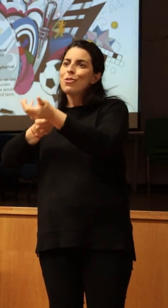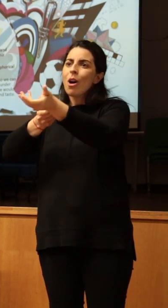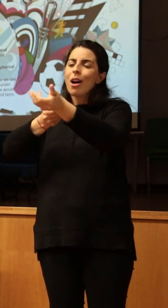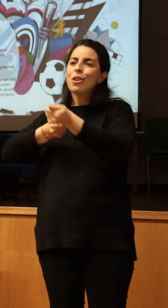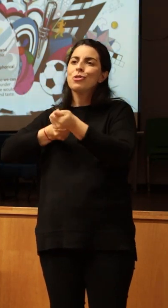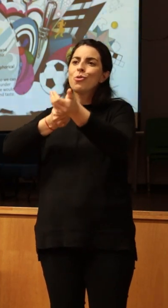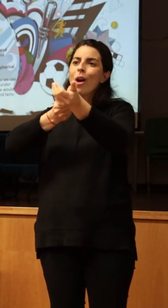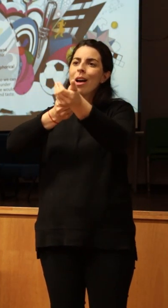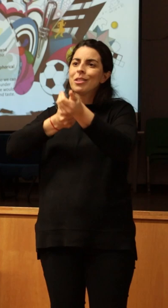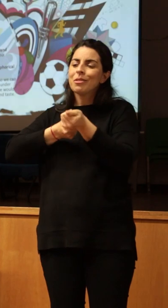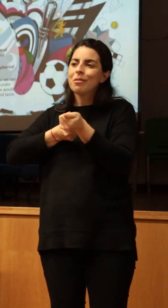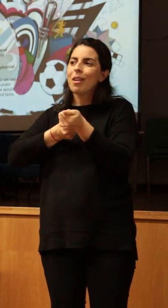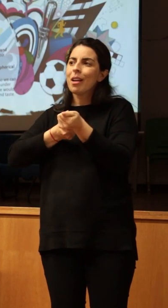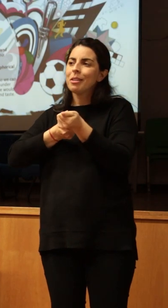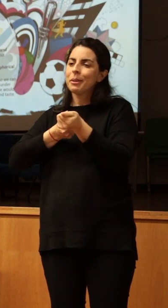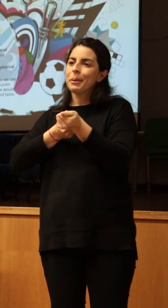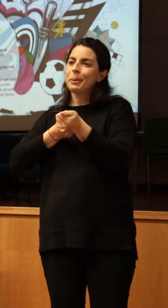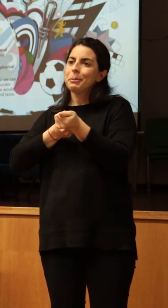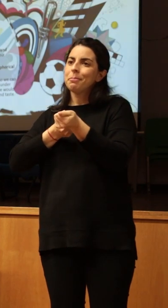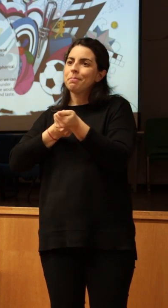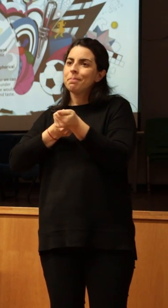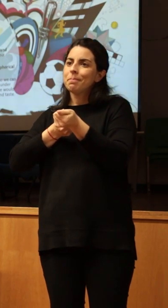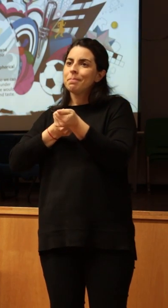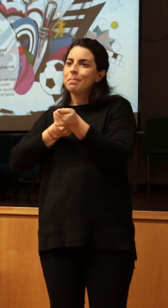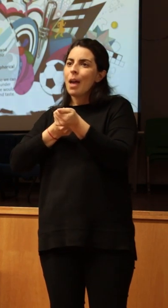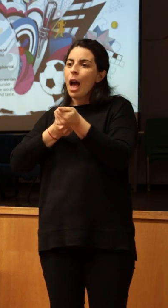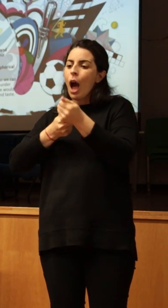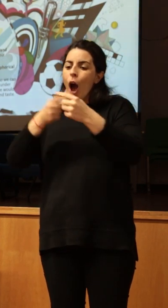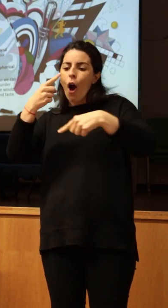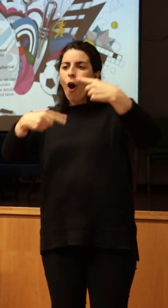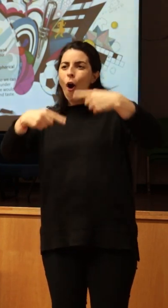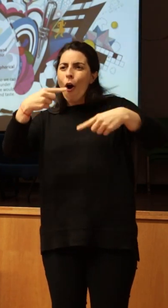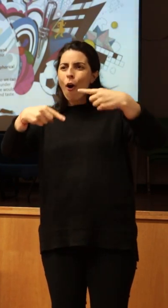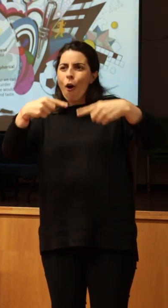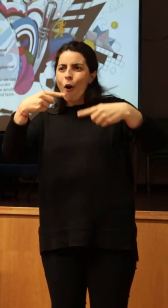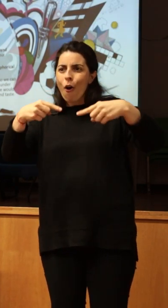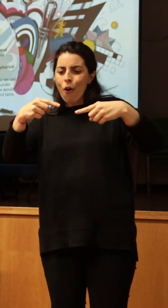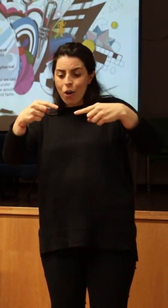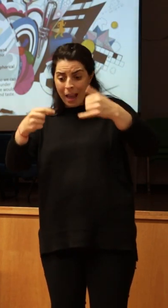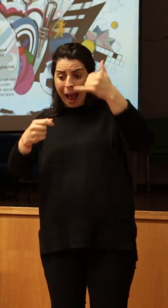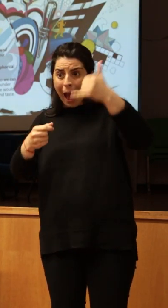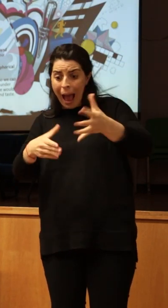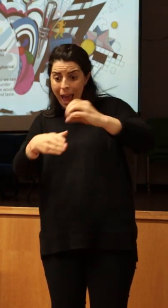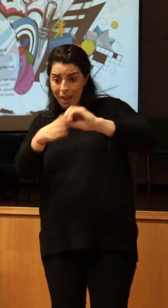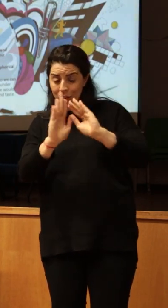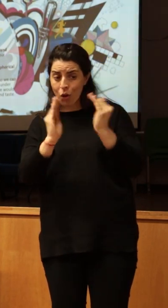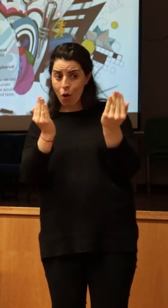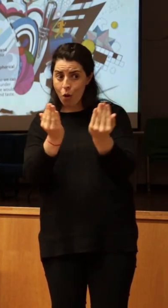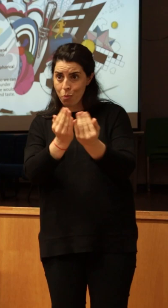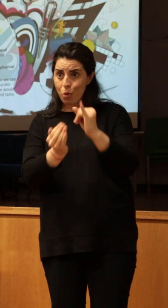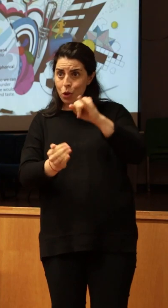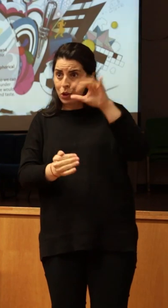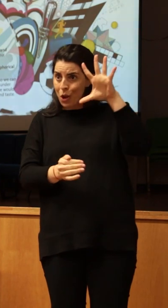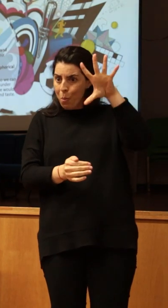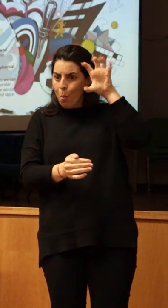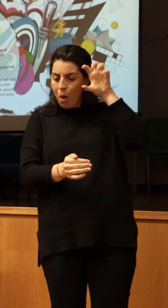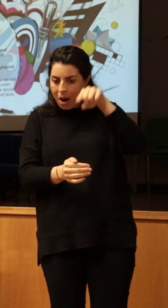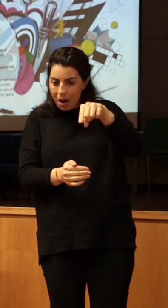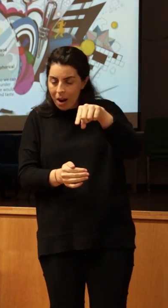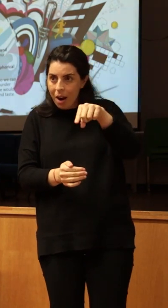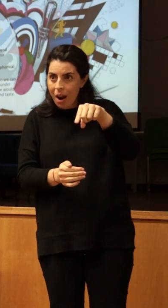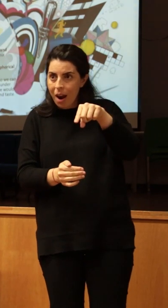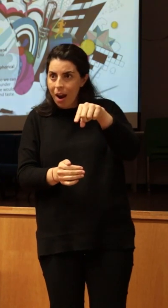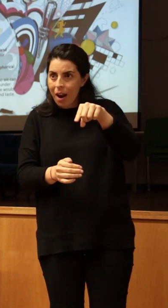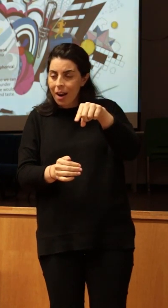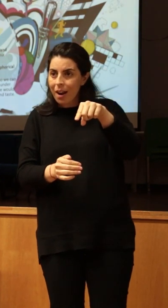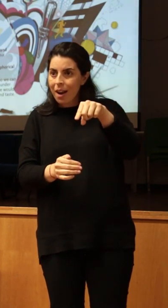crear y conservar imágenes vivas. Even before we try to change it or not. Aún antes